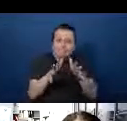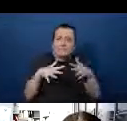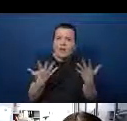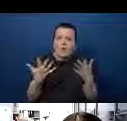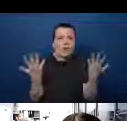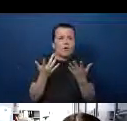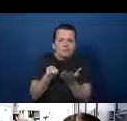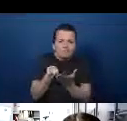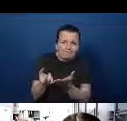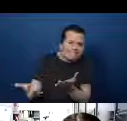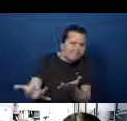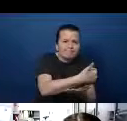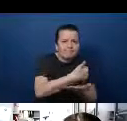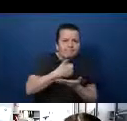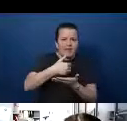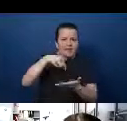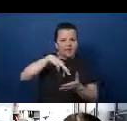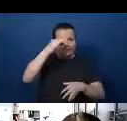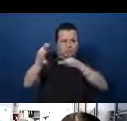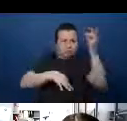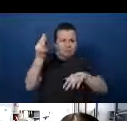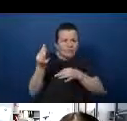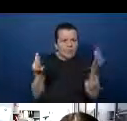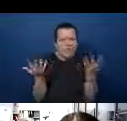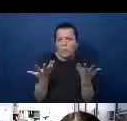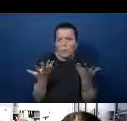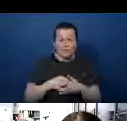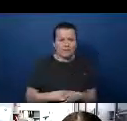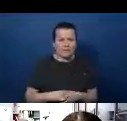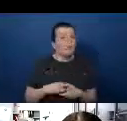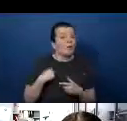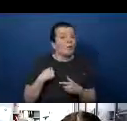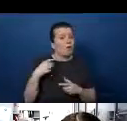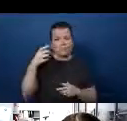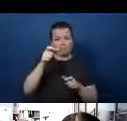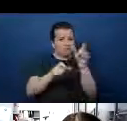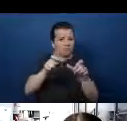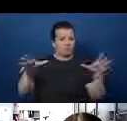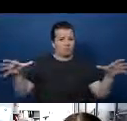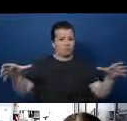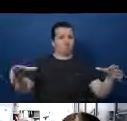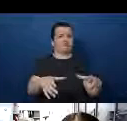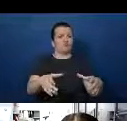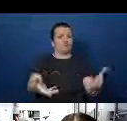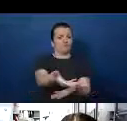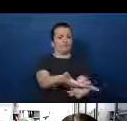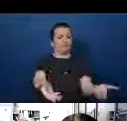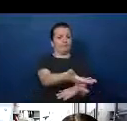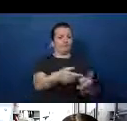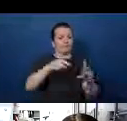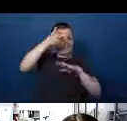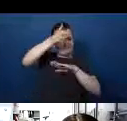said in our focus group discussion. And hopefully it can give us a glimpse into the voices and